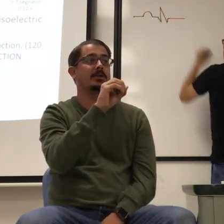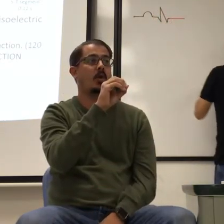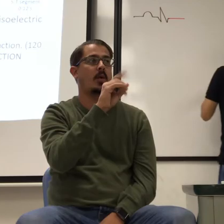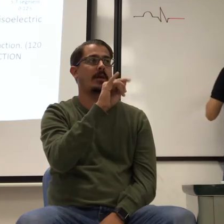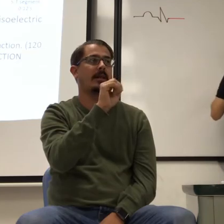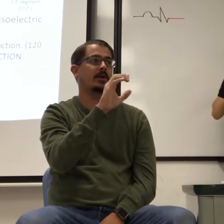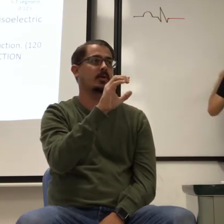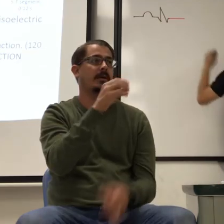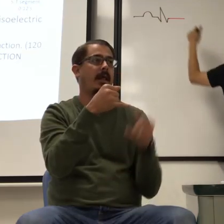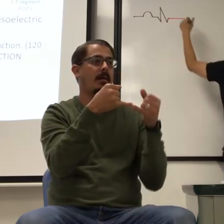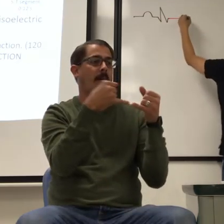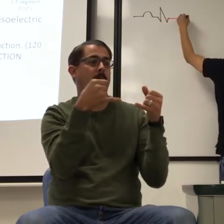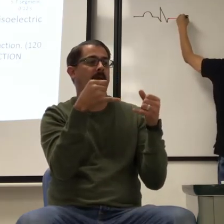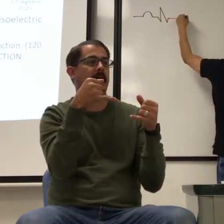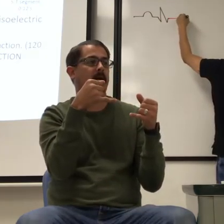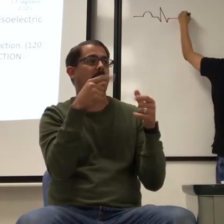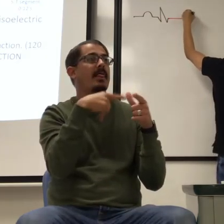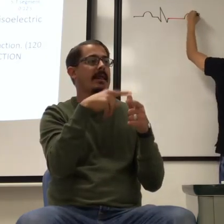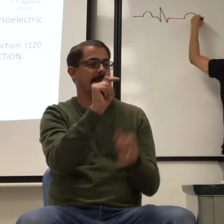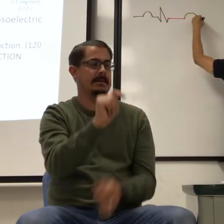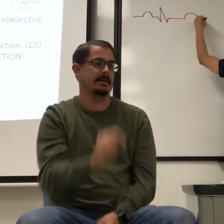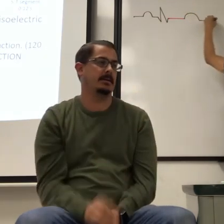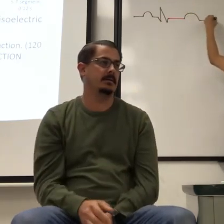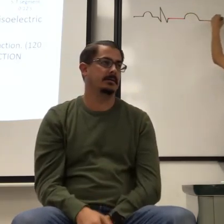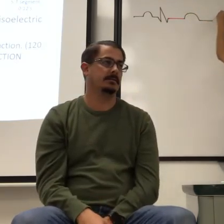boop right there. Then it goes T. Okay.